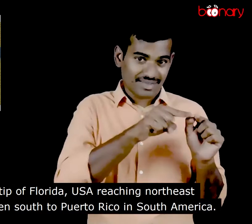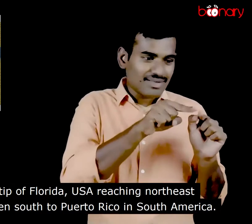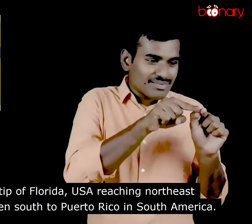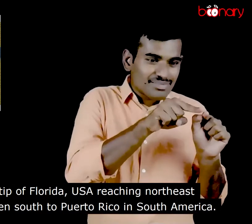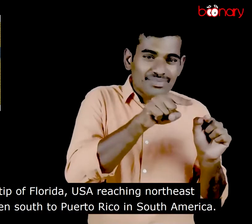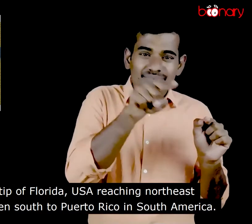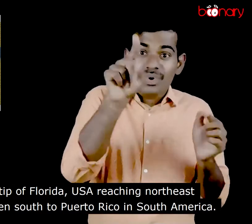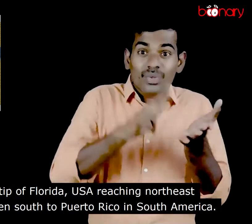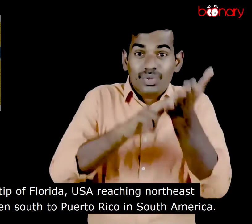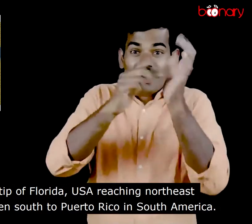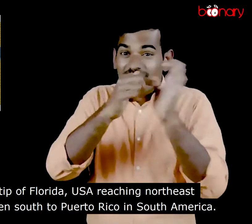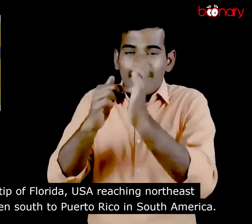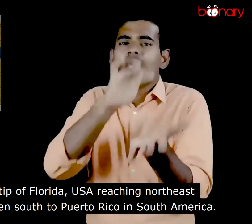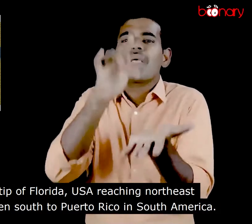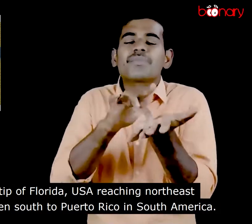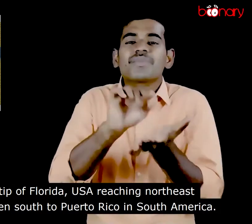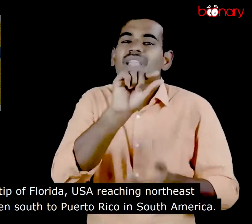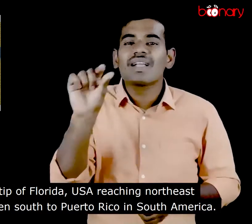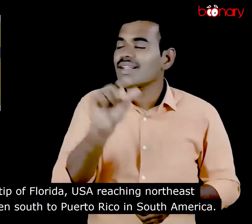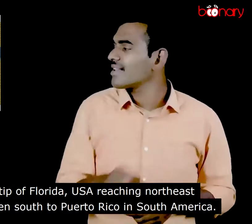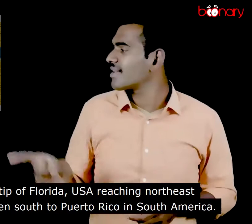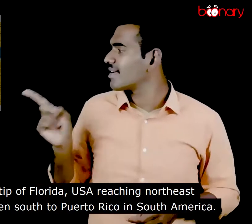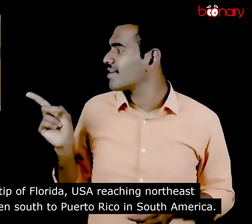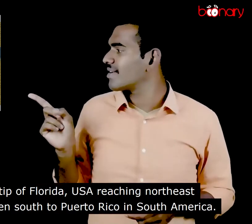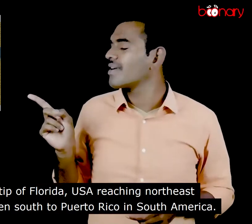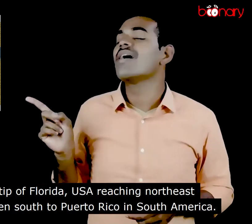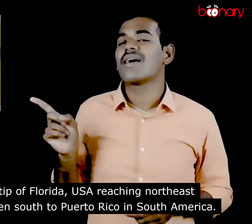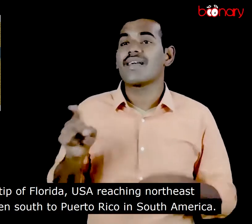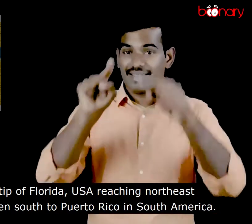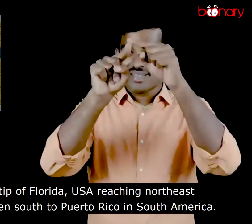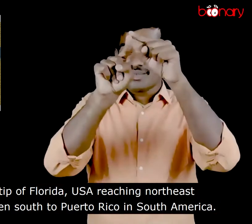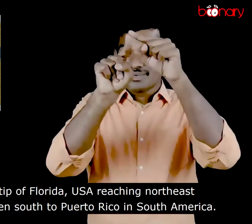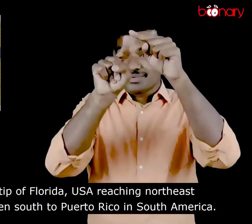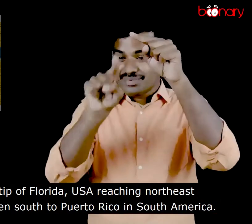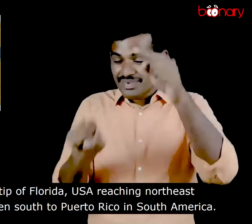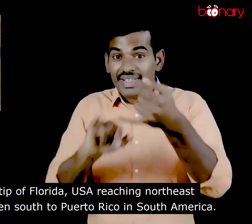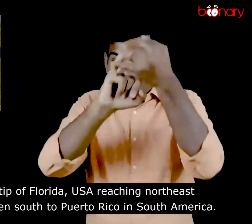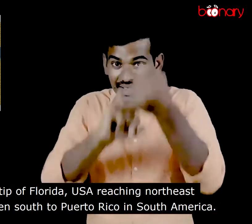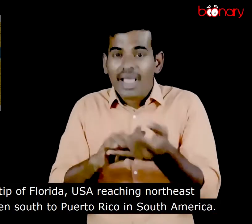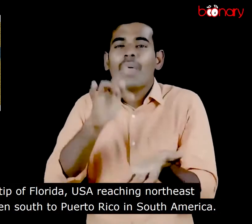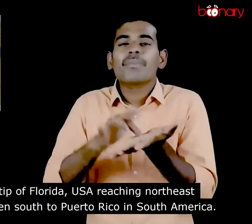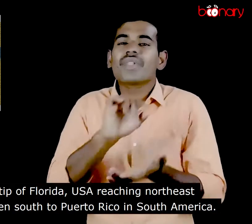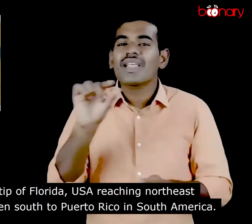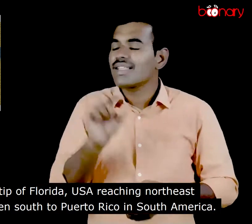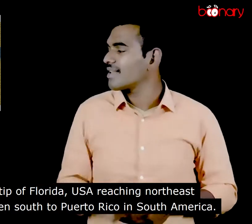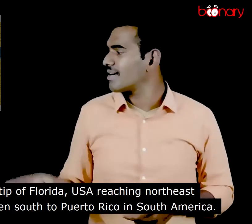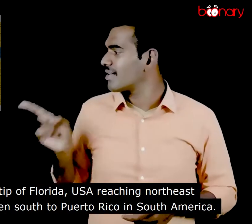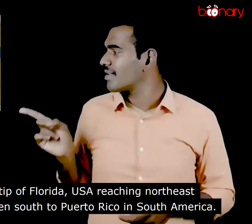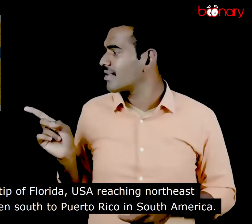USA, reaching northeast to Bermuda and then south to Puerto Rico